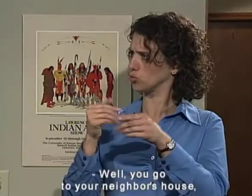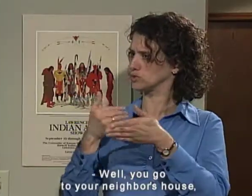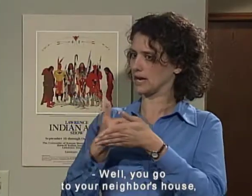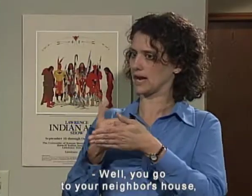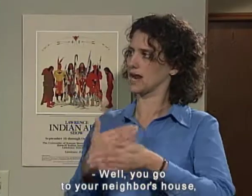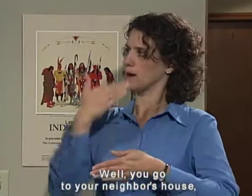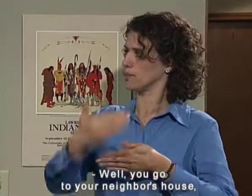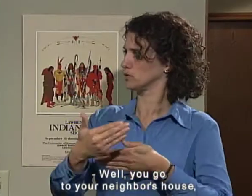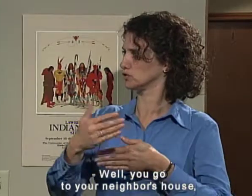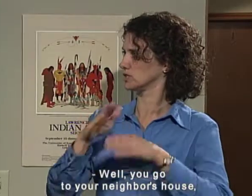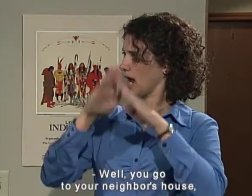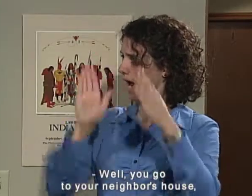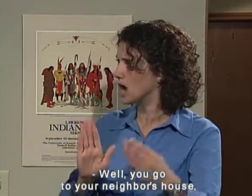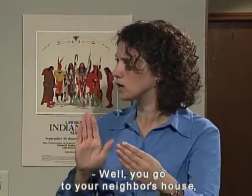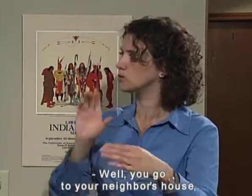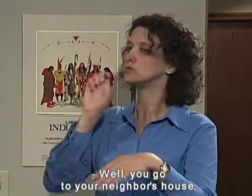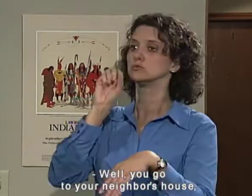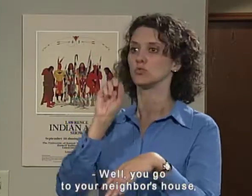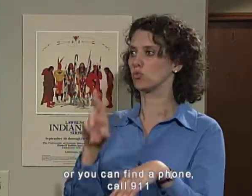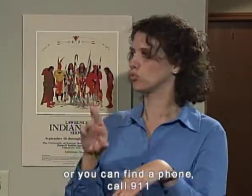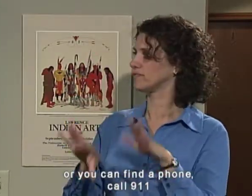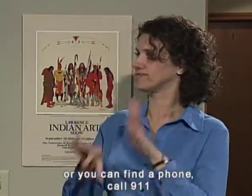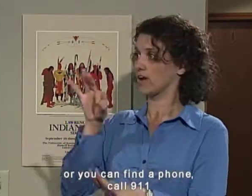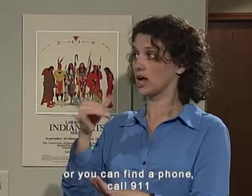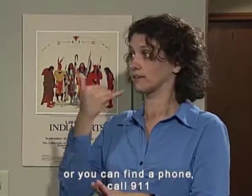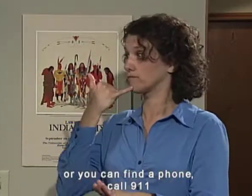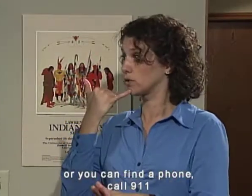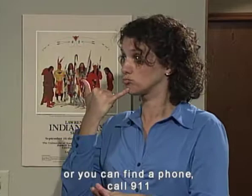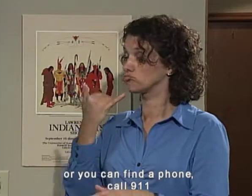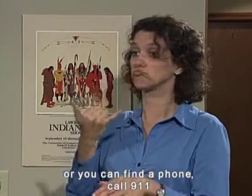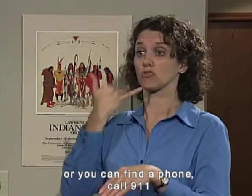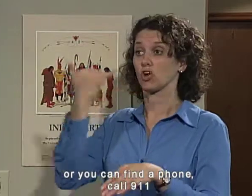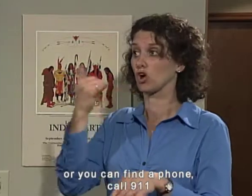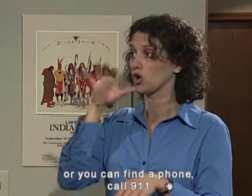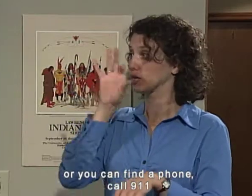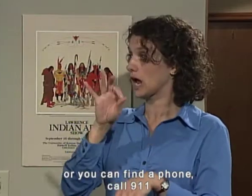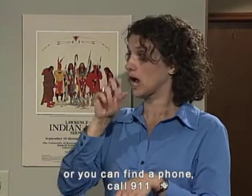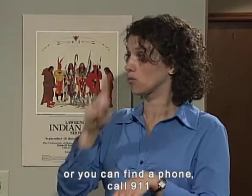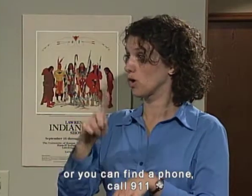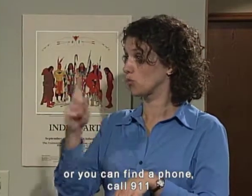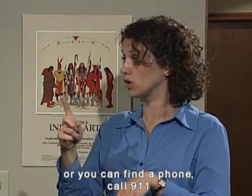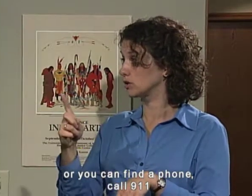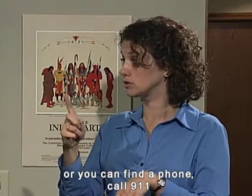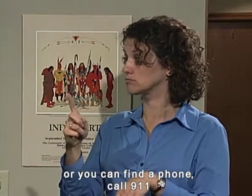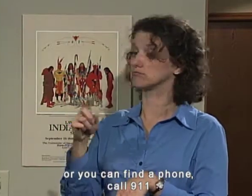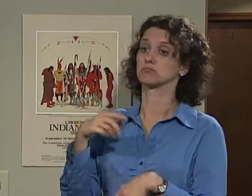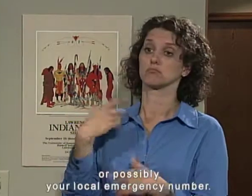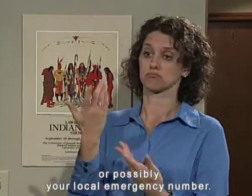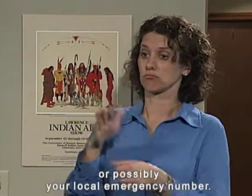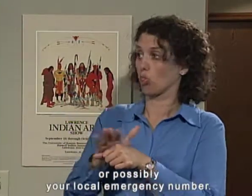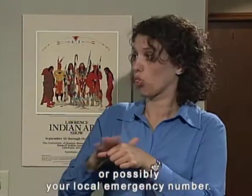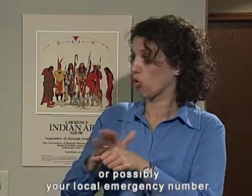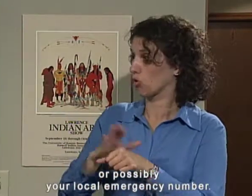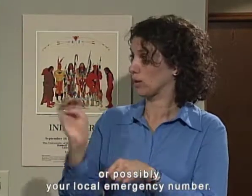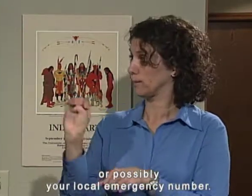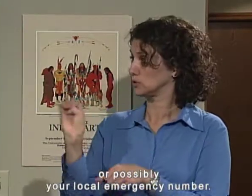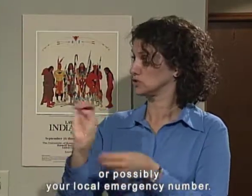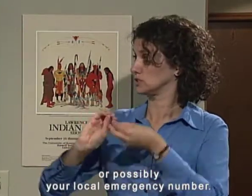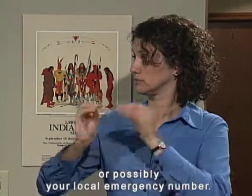Well, you go to your neighbor's house, or you can find a phone, call 911, or possibly your local